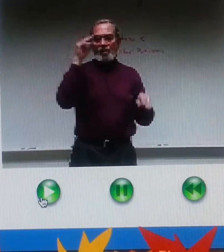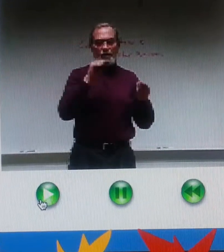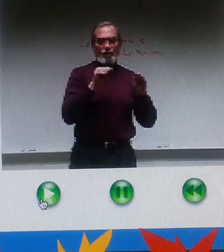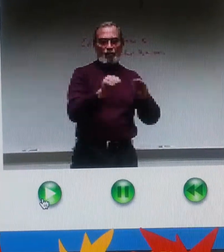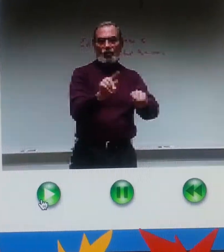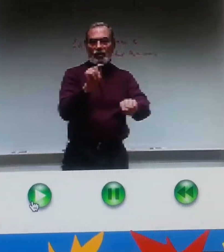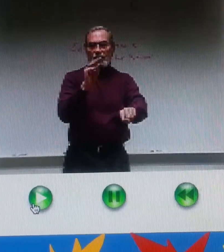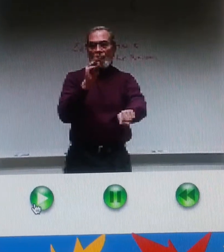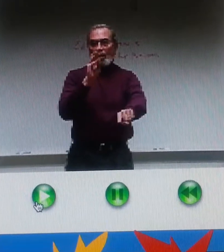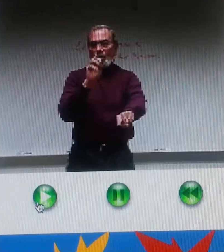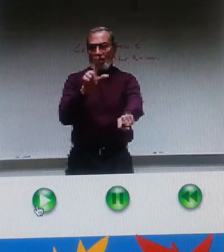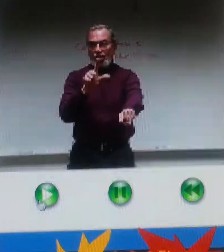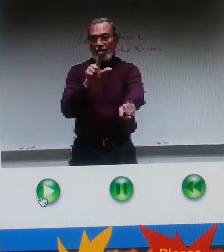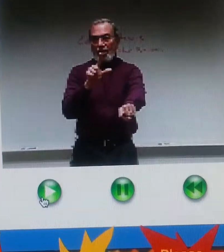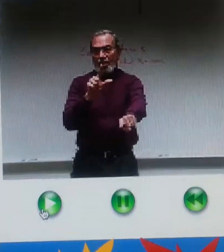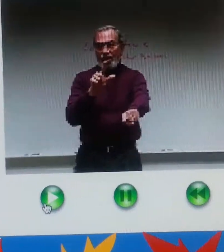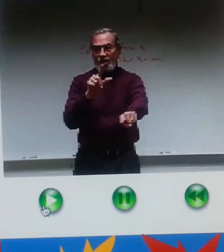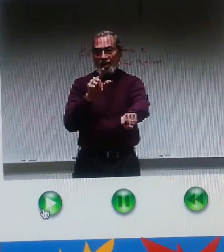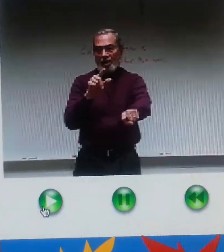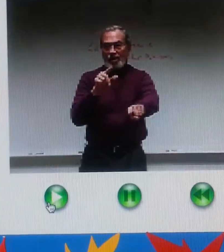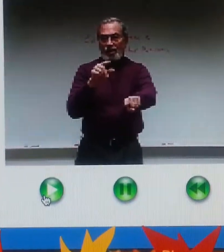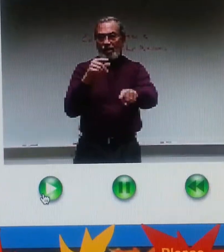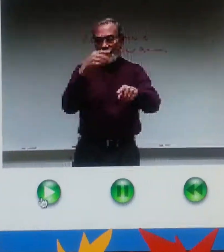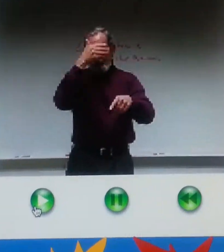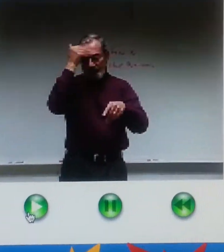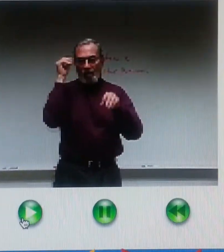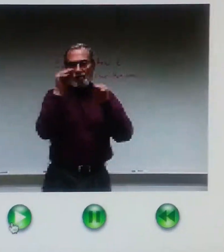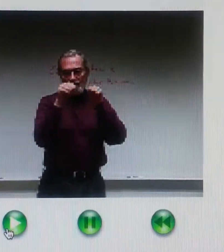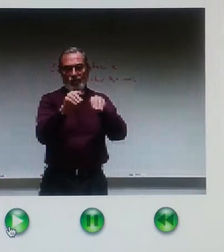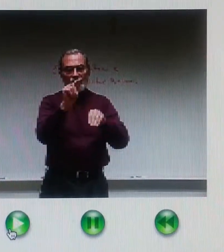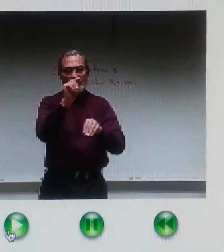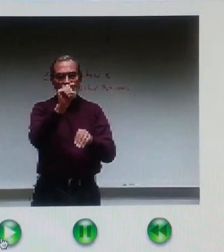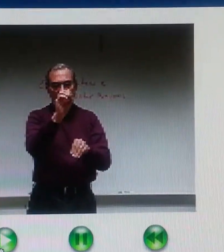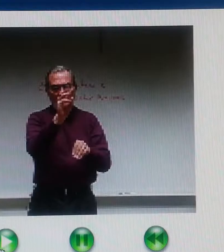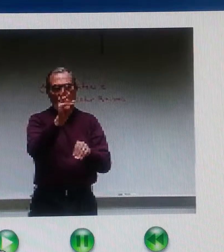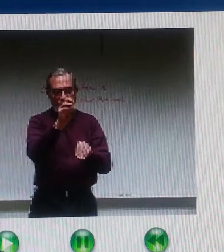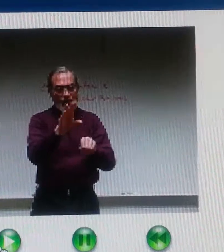So, one night, we forgot to put the towel at the base of the door.